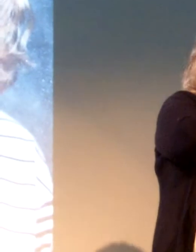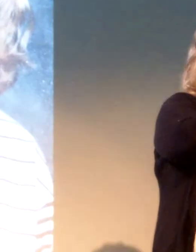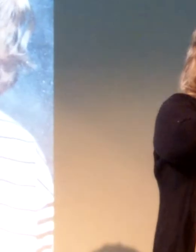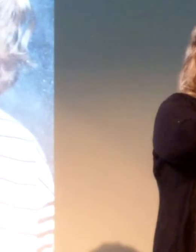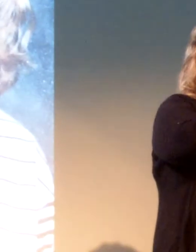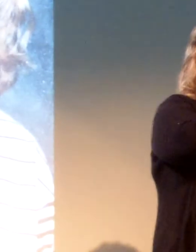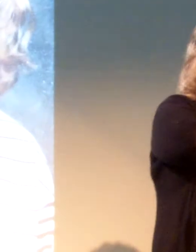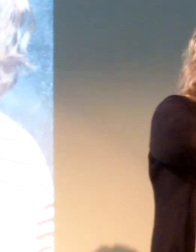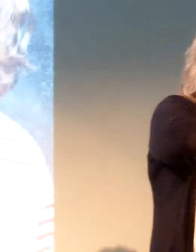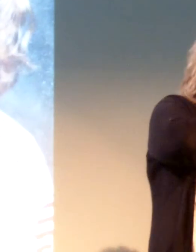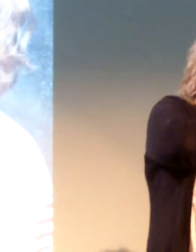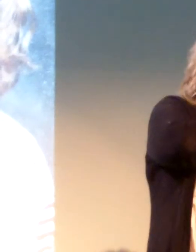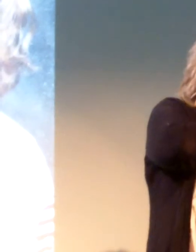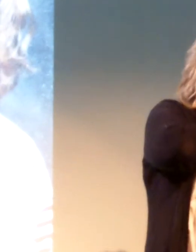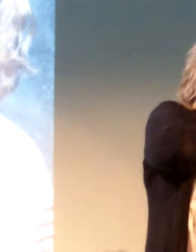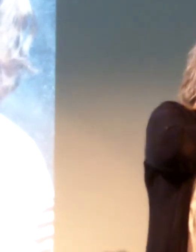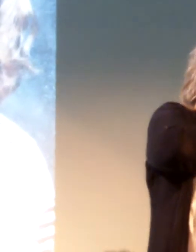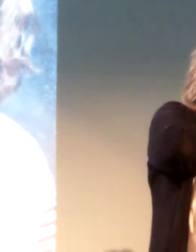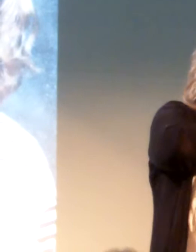I'm gonna read all of them.